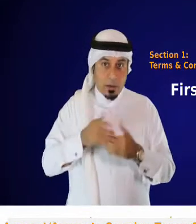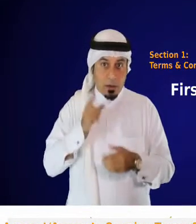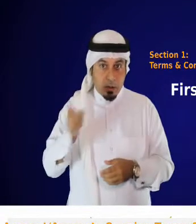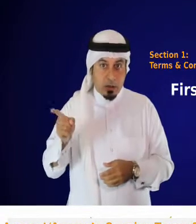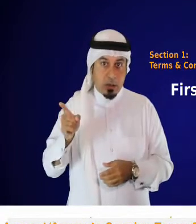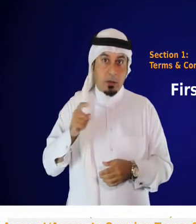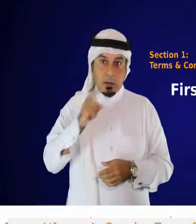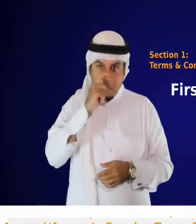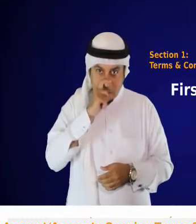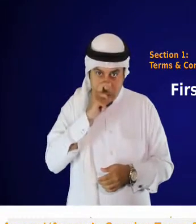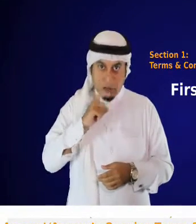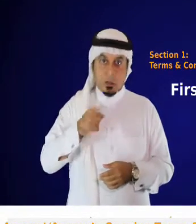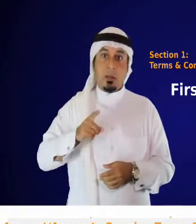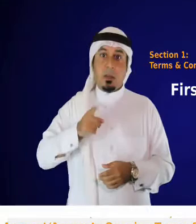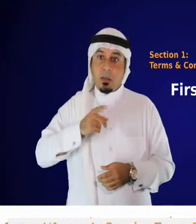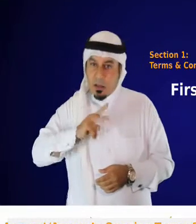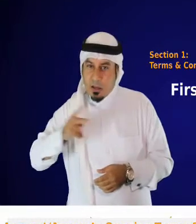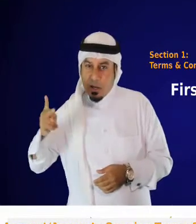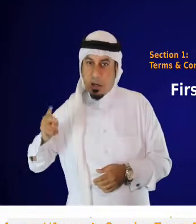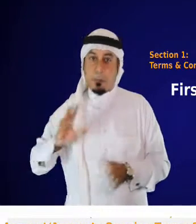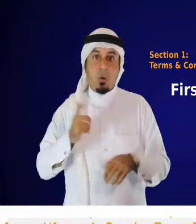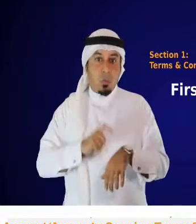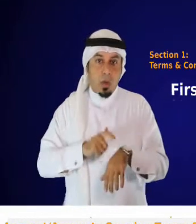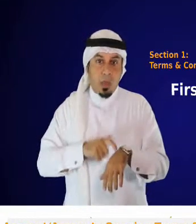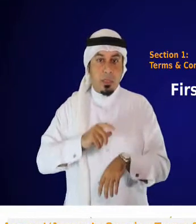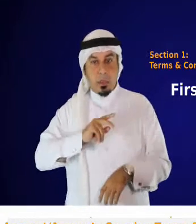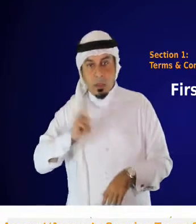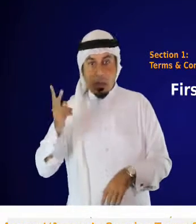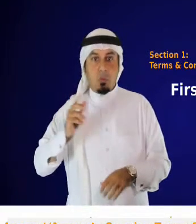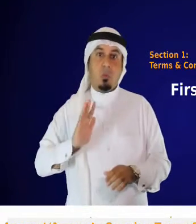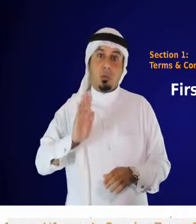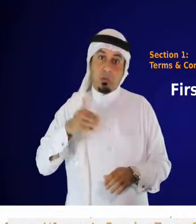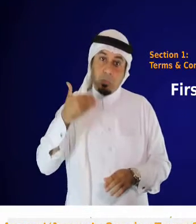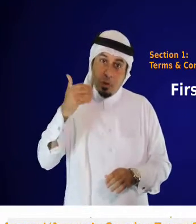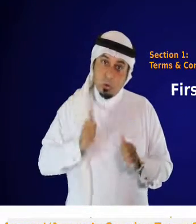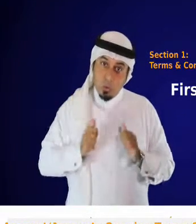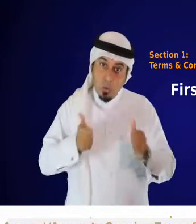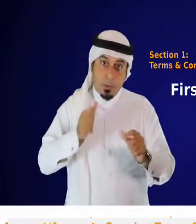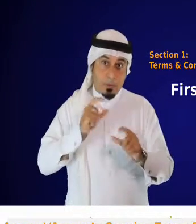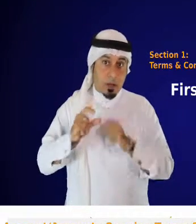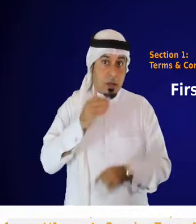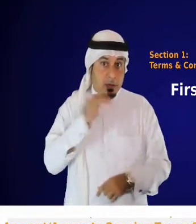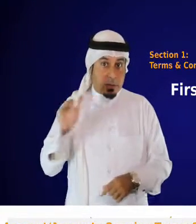shall deduct such charges every month from the customer's current account.